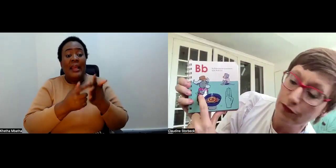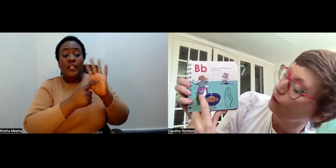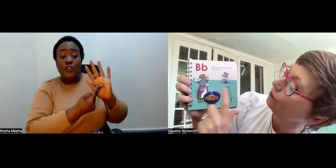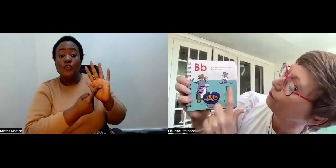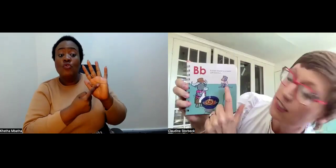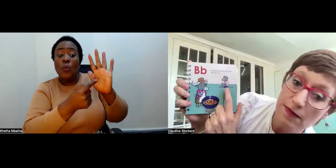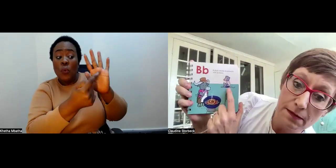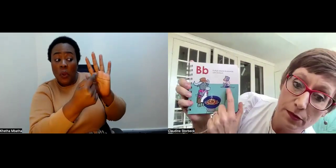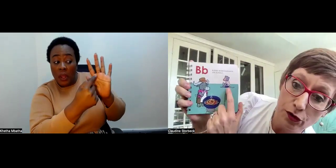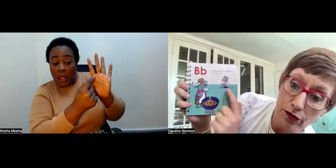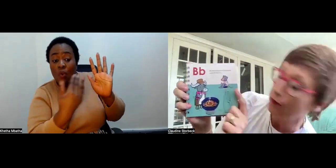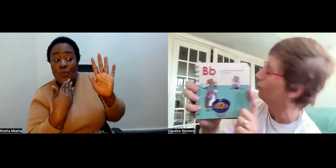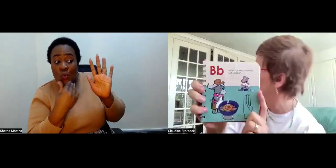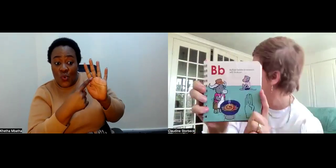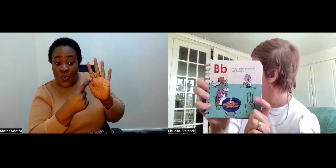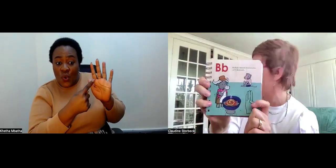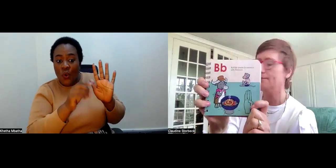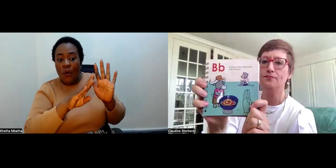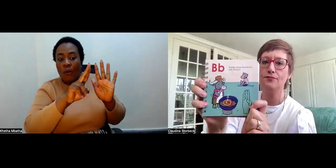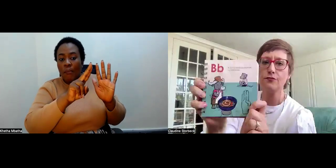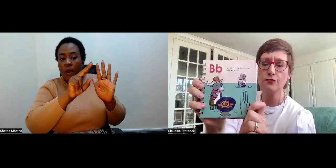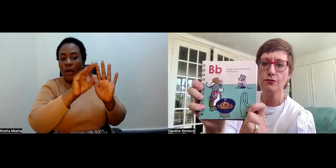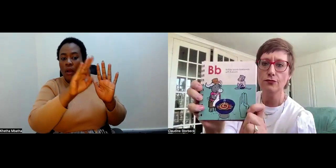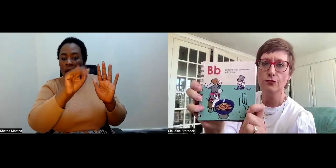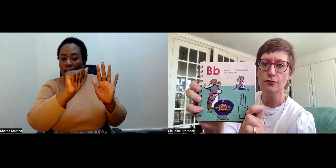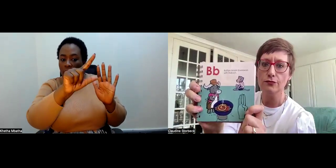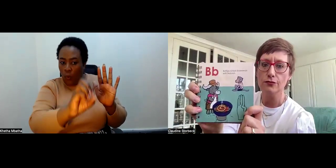Buffalo. There's Mr. Baboon. Show it.